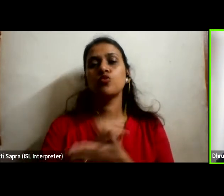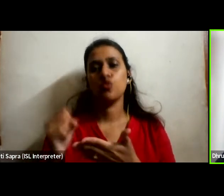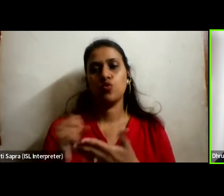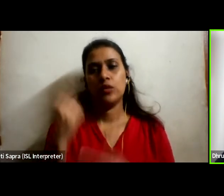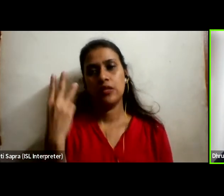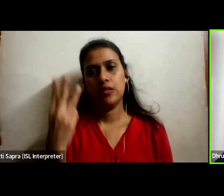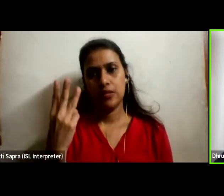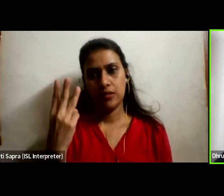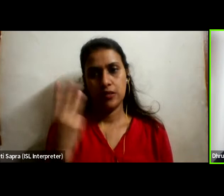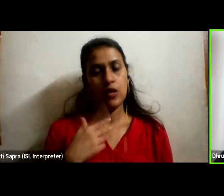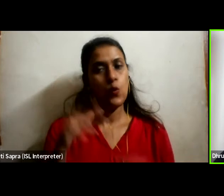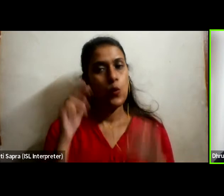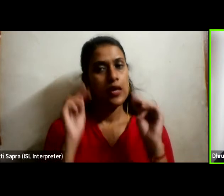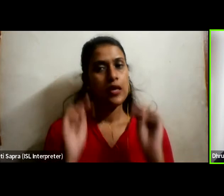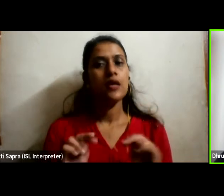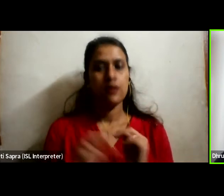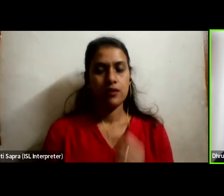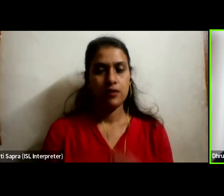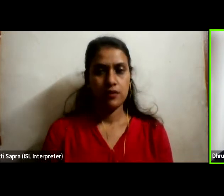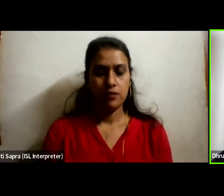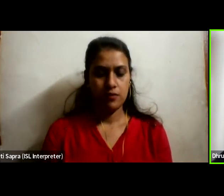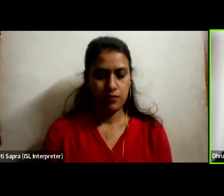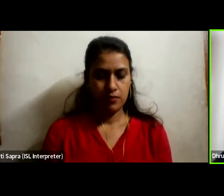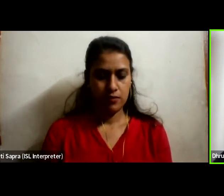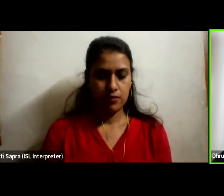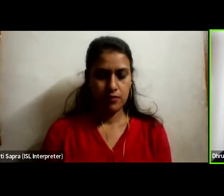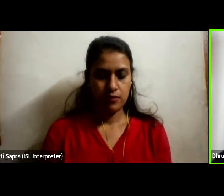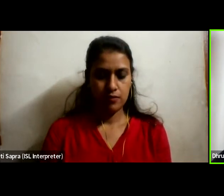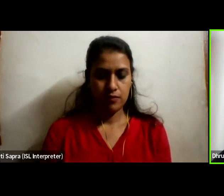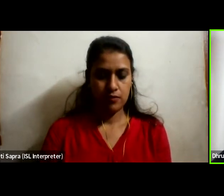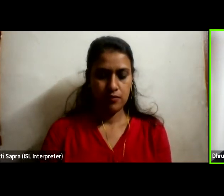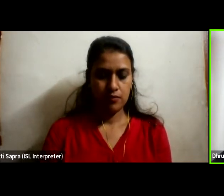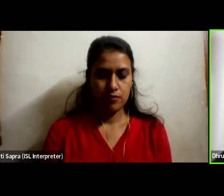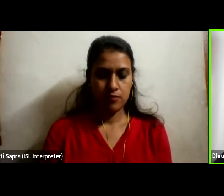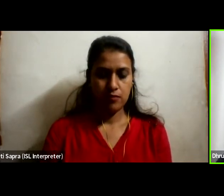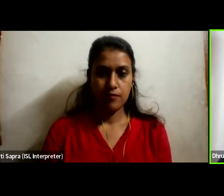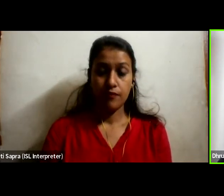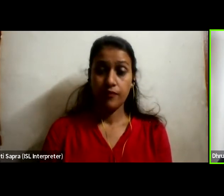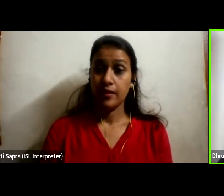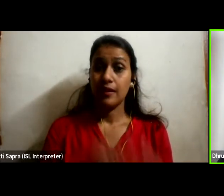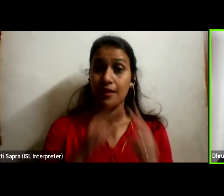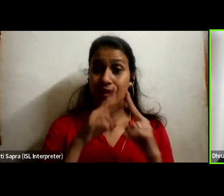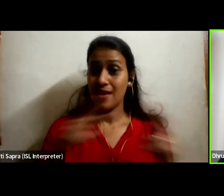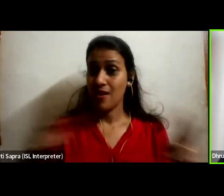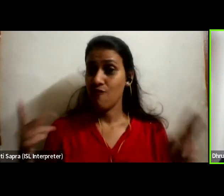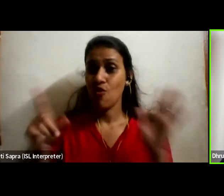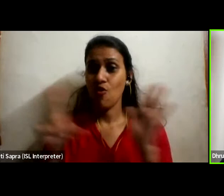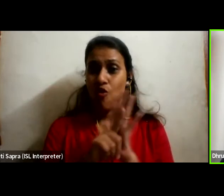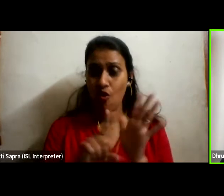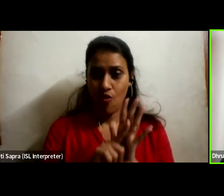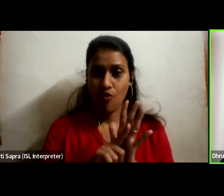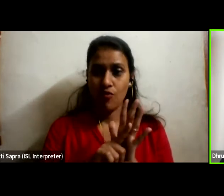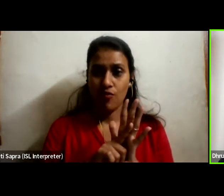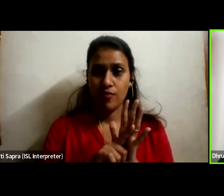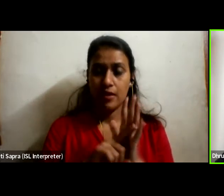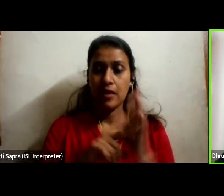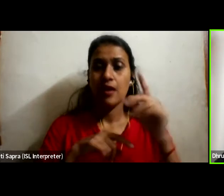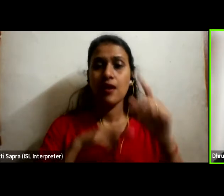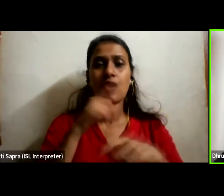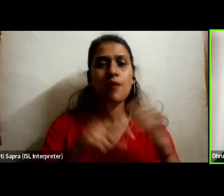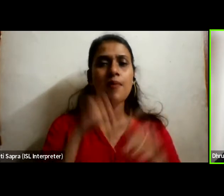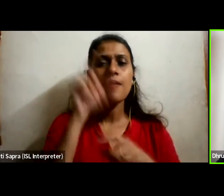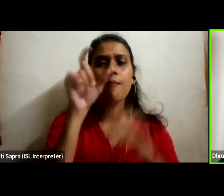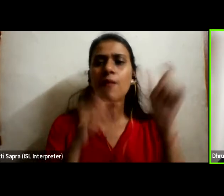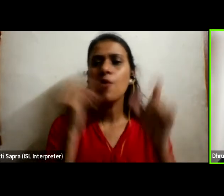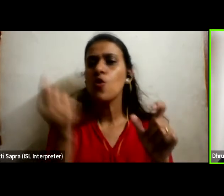are not only also very prevalent in several other sectors of law, such as consumer rights, where fairness and transparency